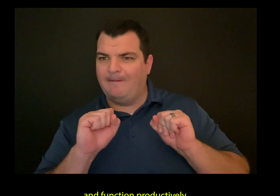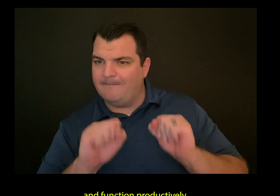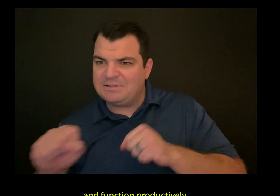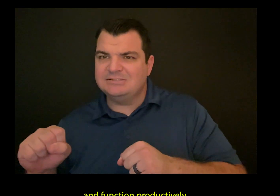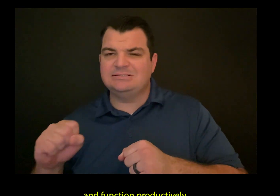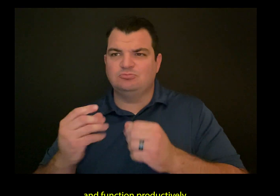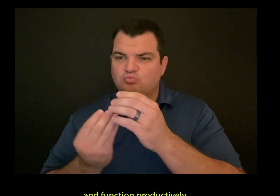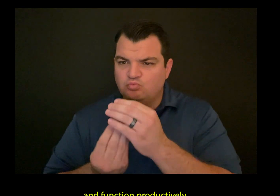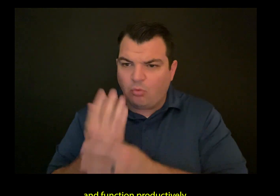productively.